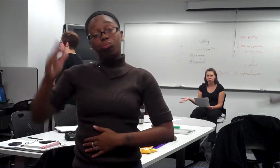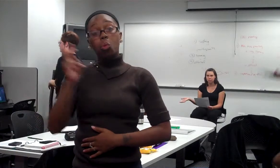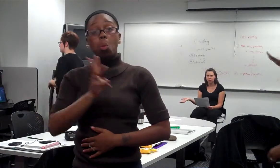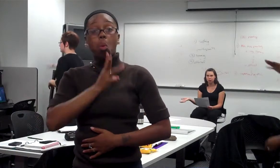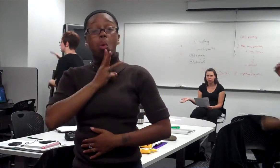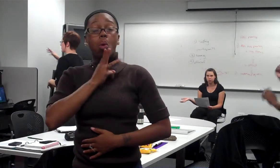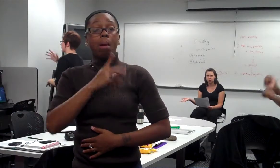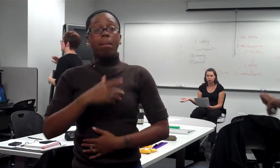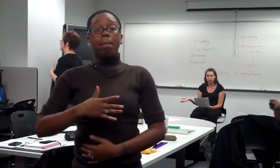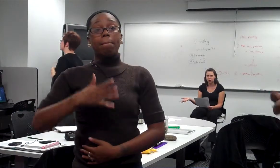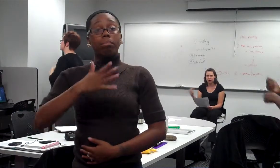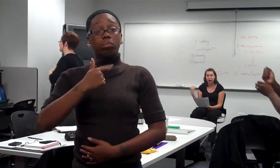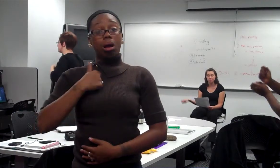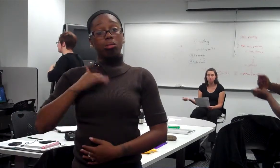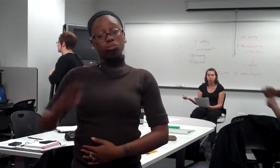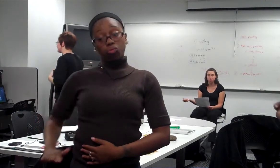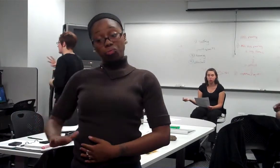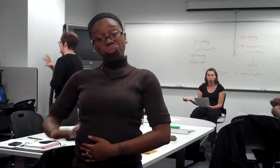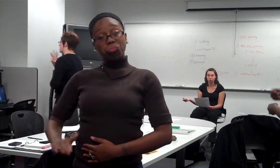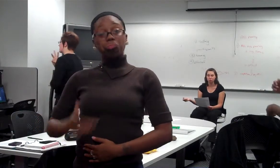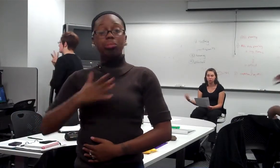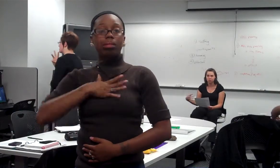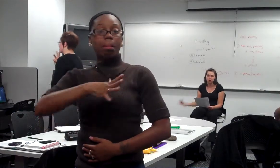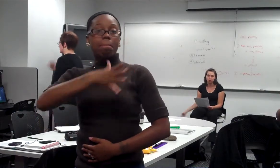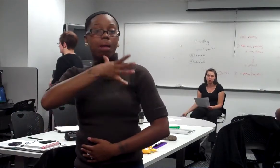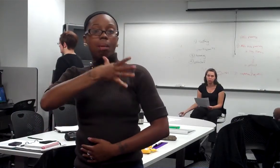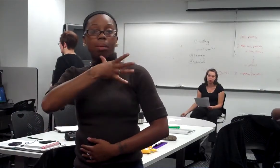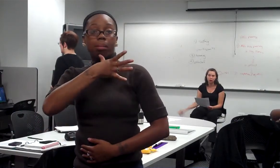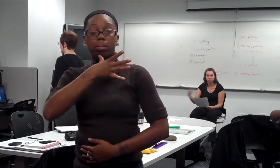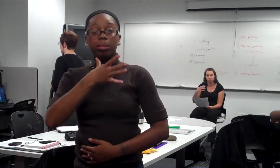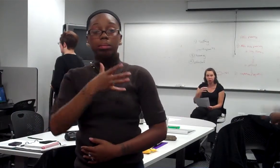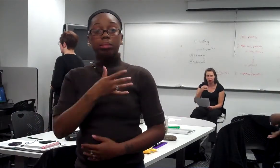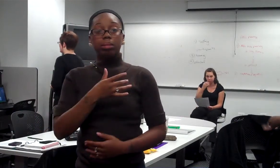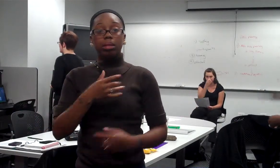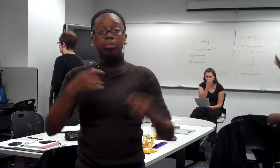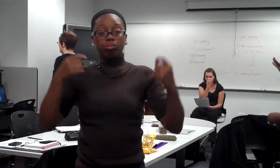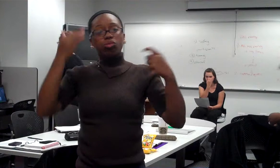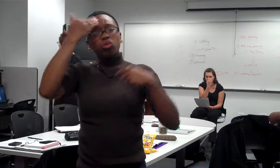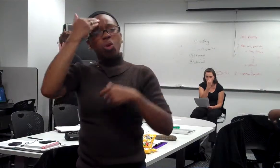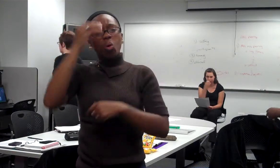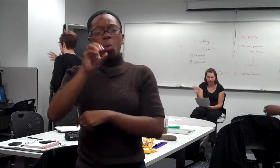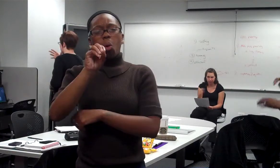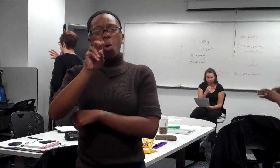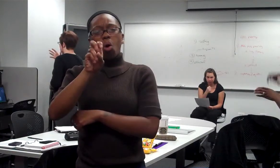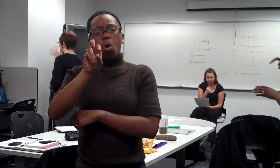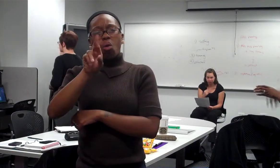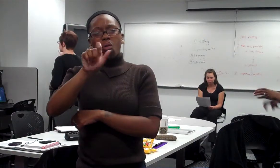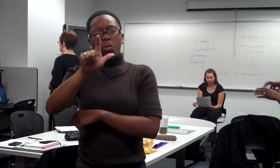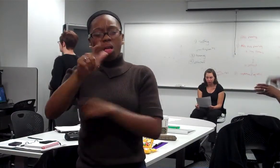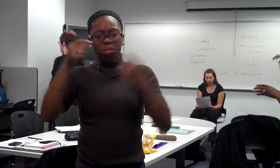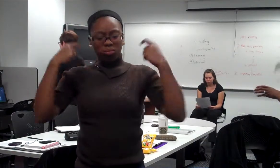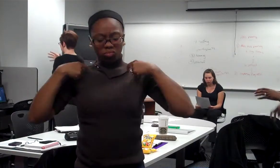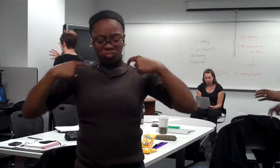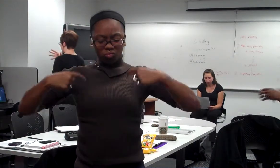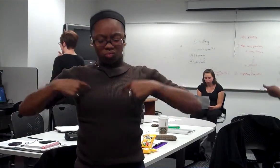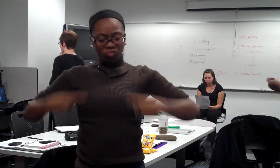kid, my mom used to say that she had to keep me in overalls because I would try to jump out of the boat, and that was a way to catch me.